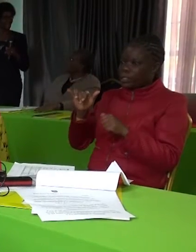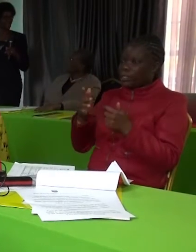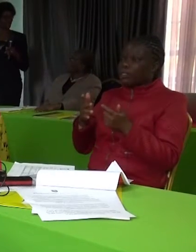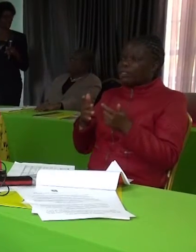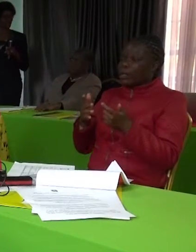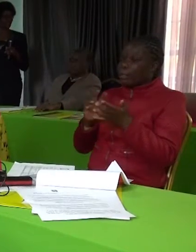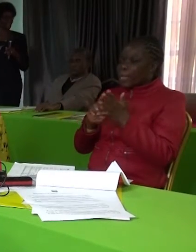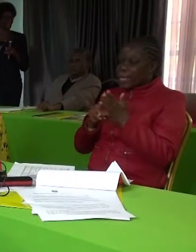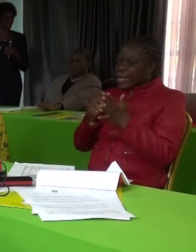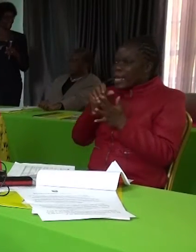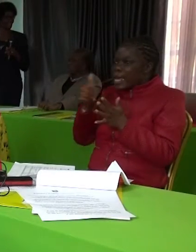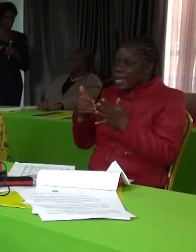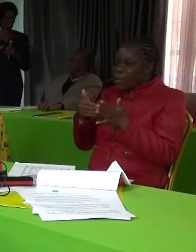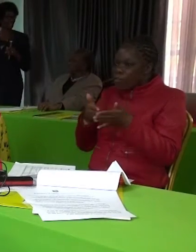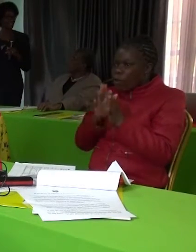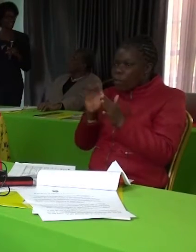learning, inclusivity,